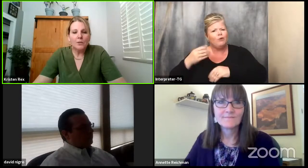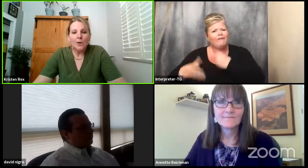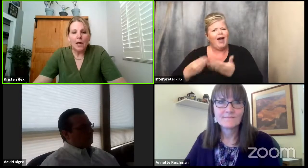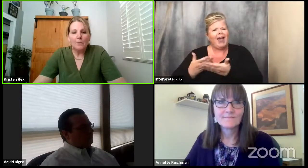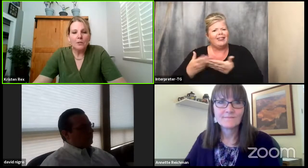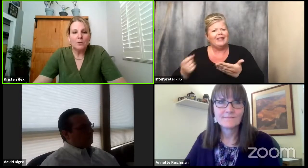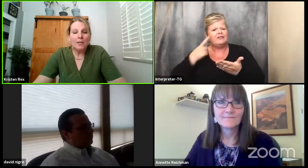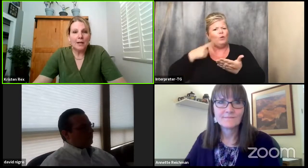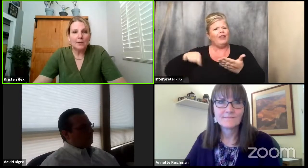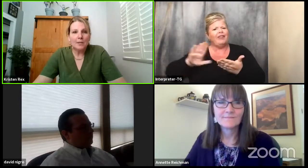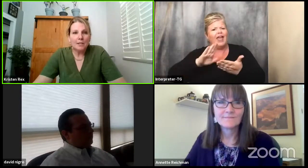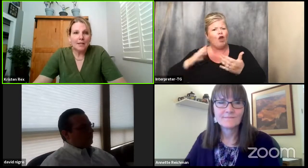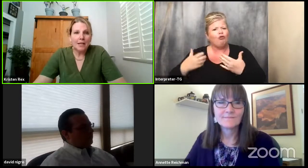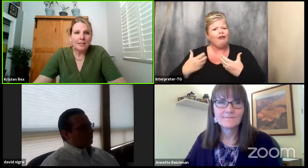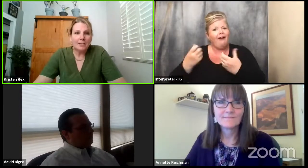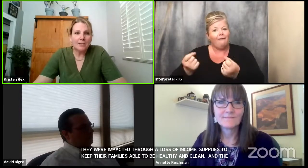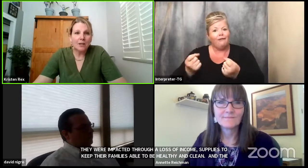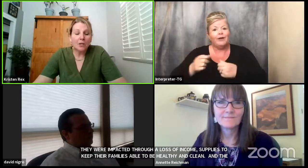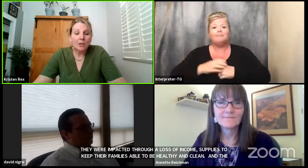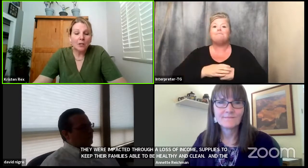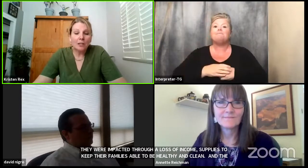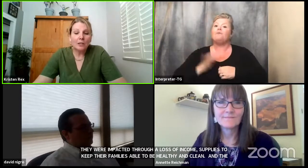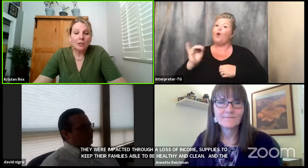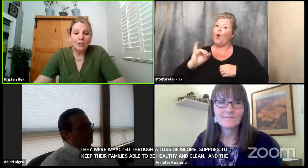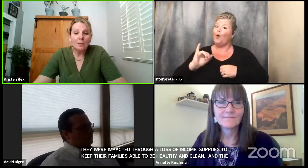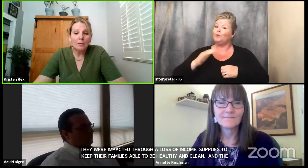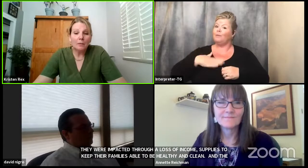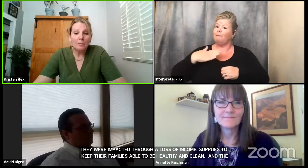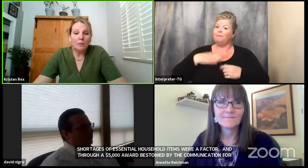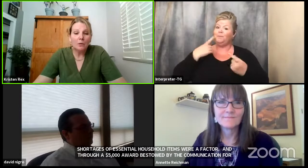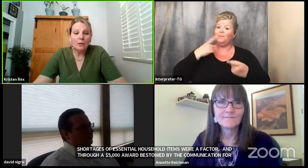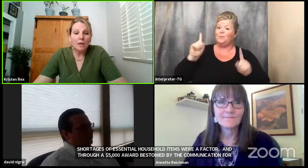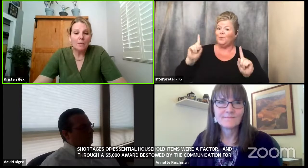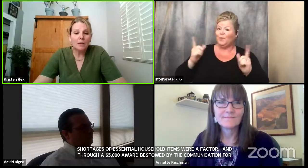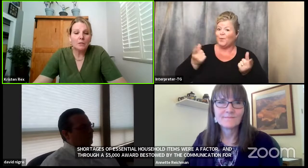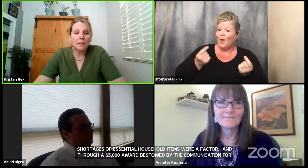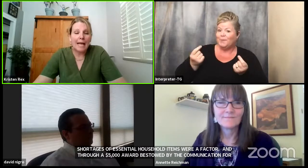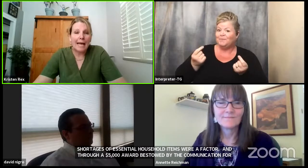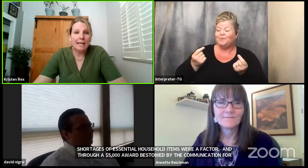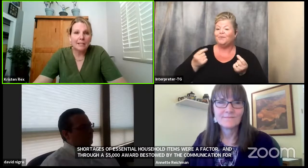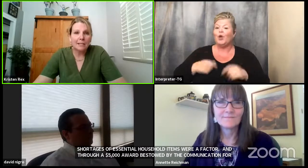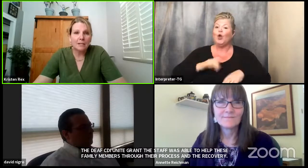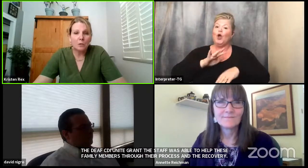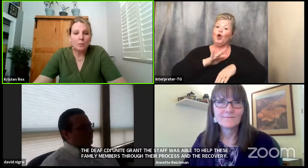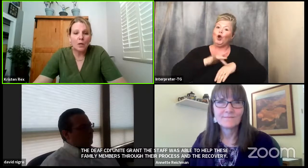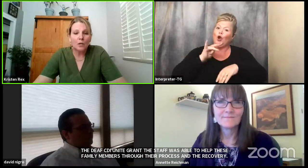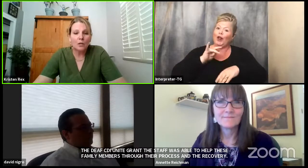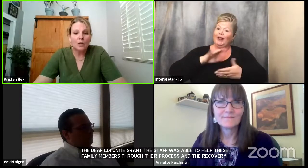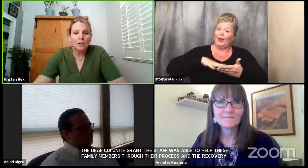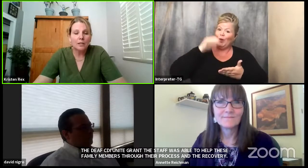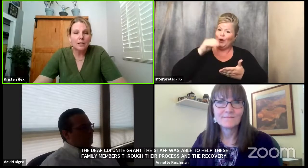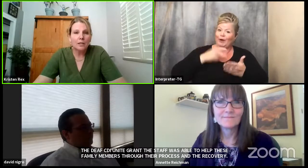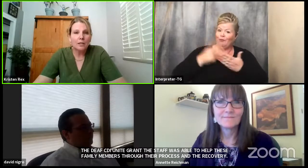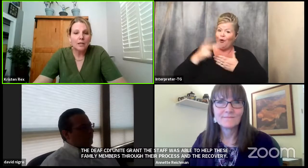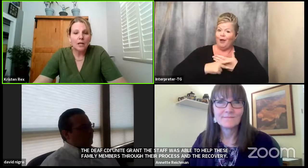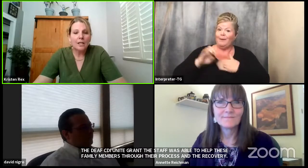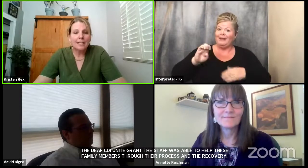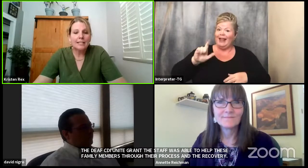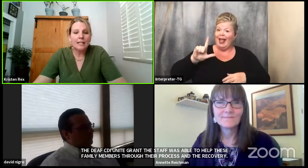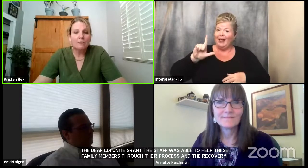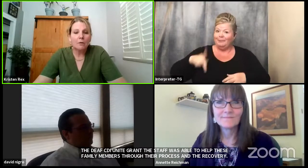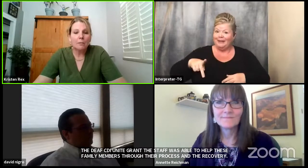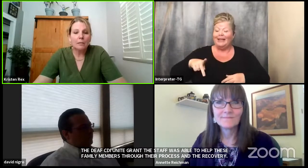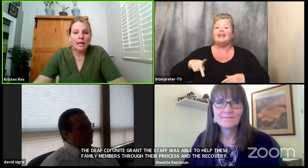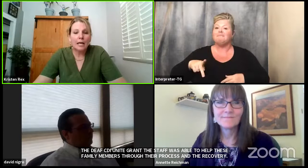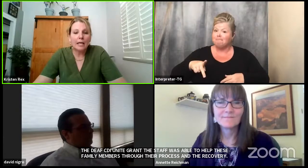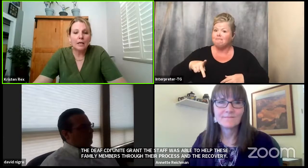I'm also happy to announce that our early learning program has been asked to partner on a